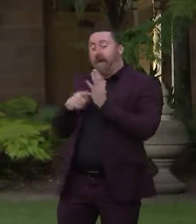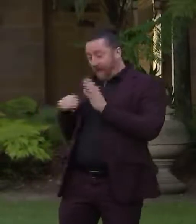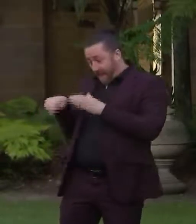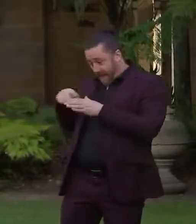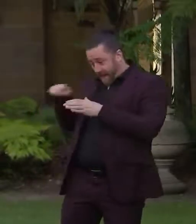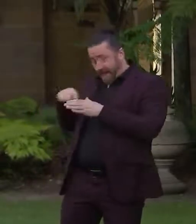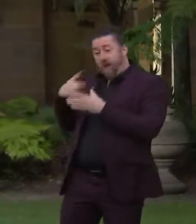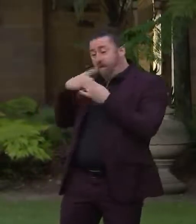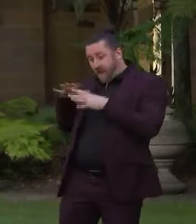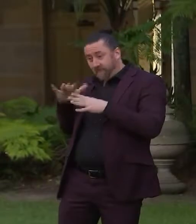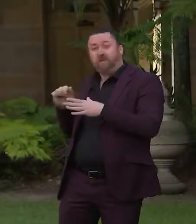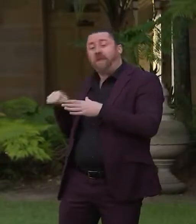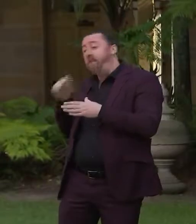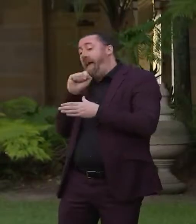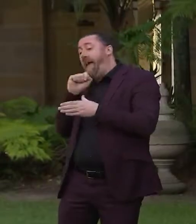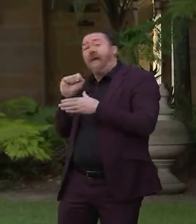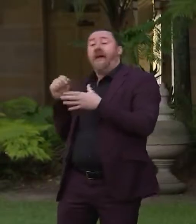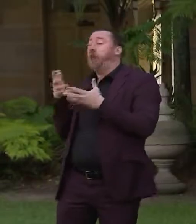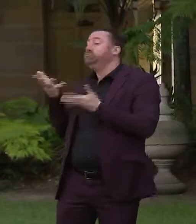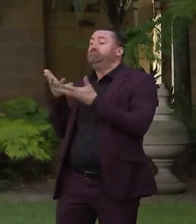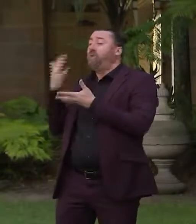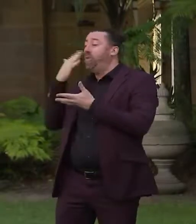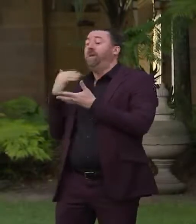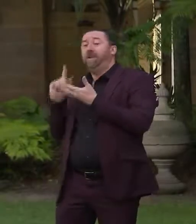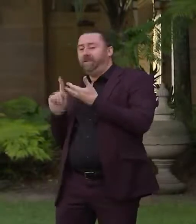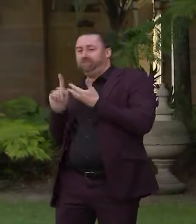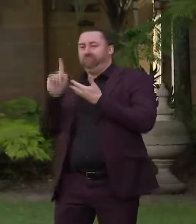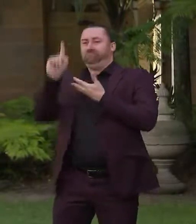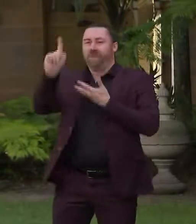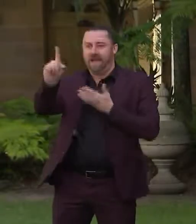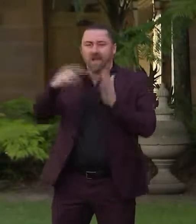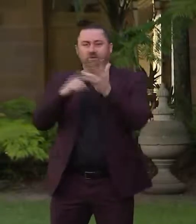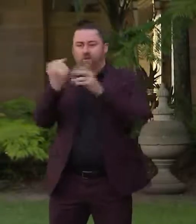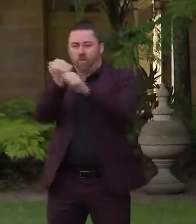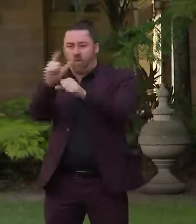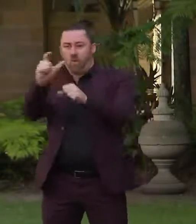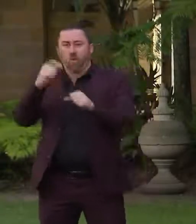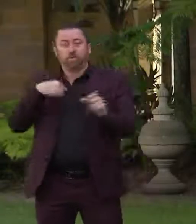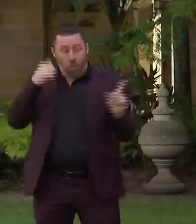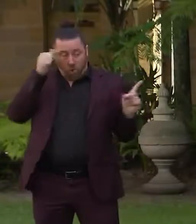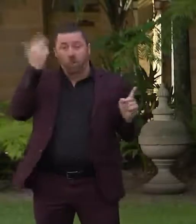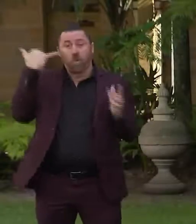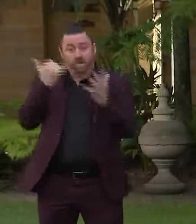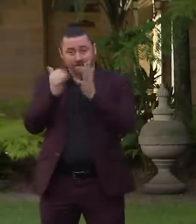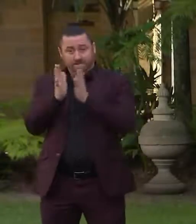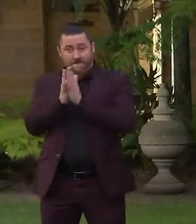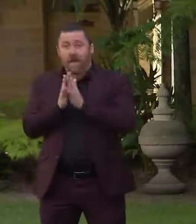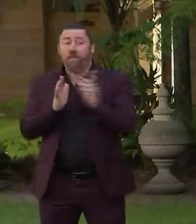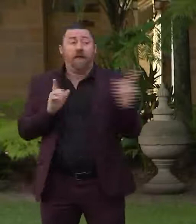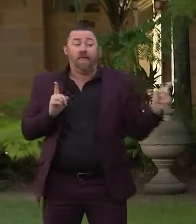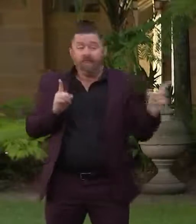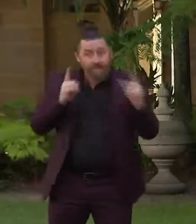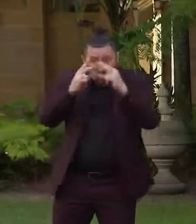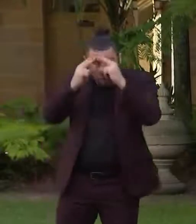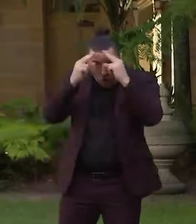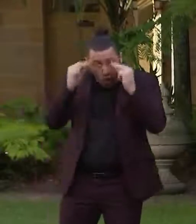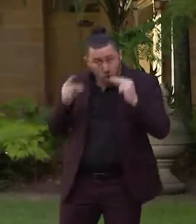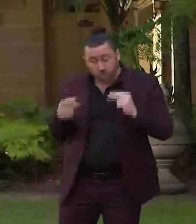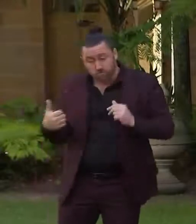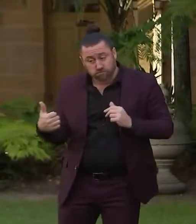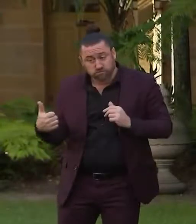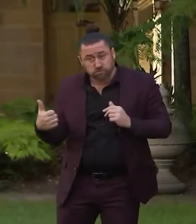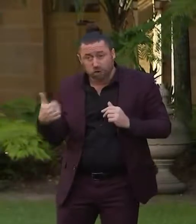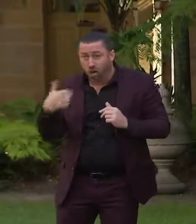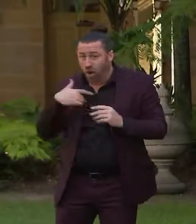Coast. So I became aware on Sunday that this had happened. So the nurse was fantastic. She really is